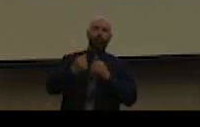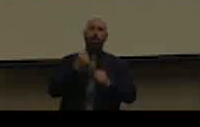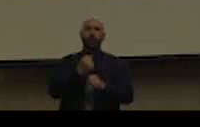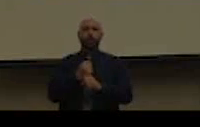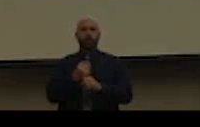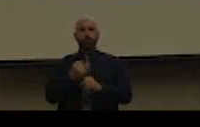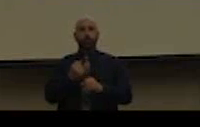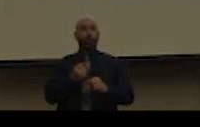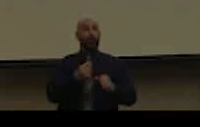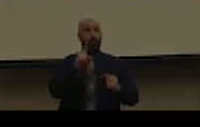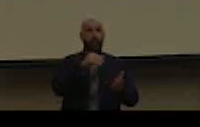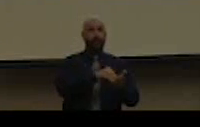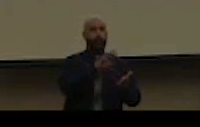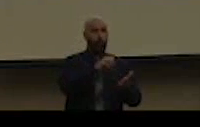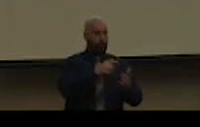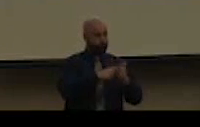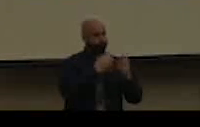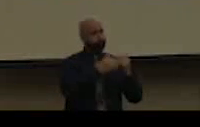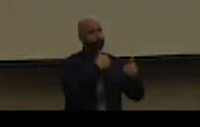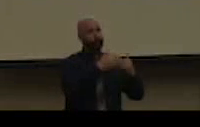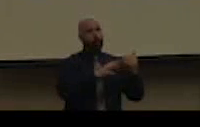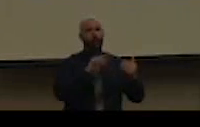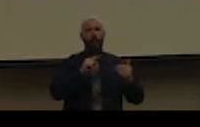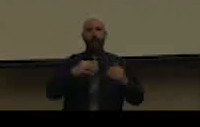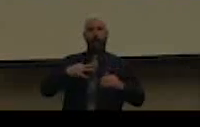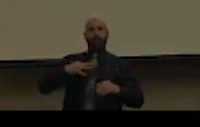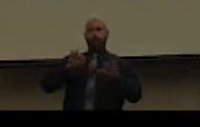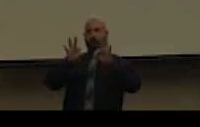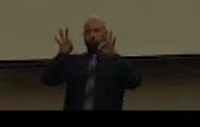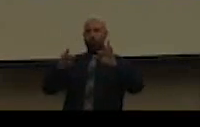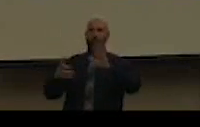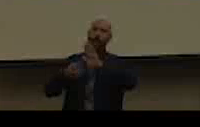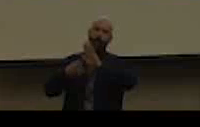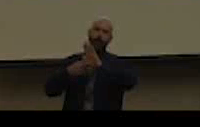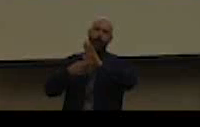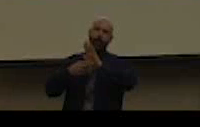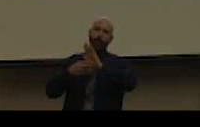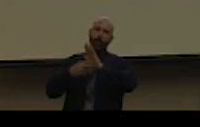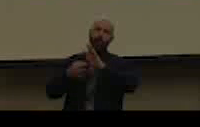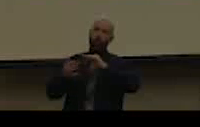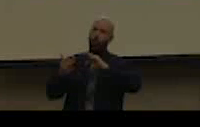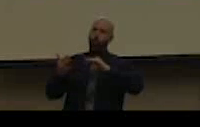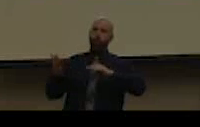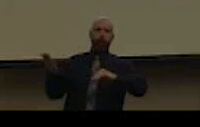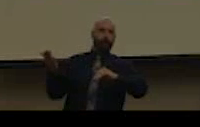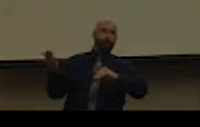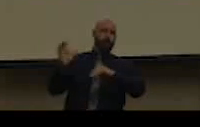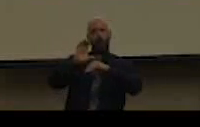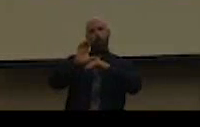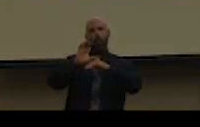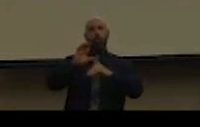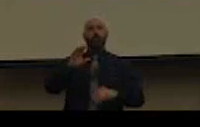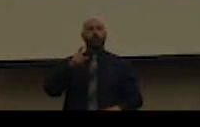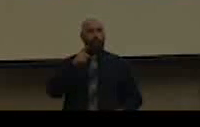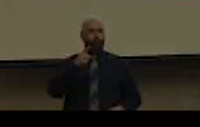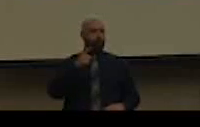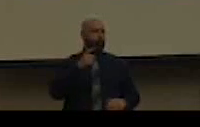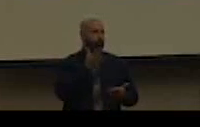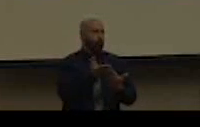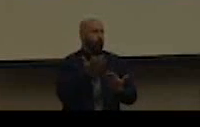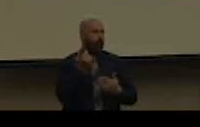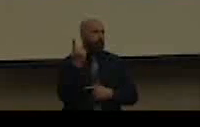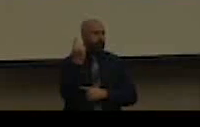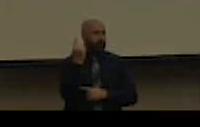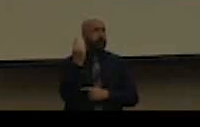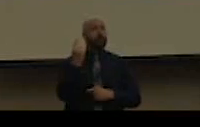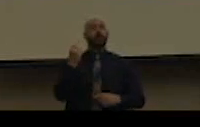applications always because we know the need is so much bigger than 5,000. You all quantified that last year. And we've, since that letter, had an